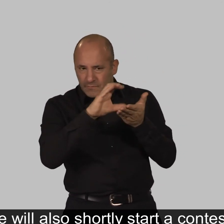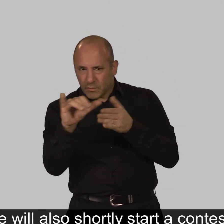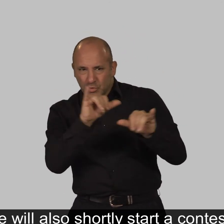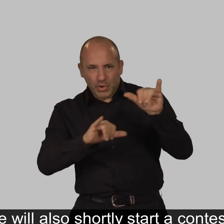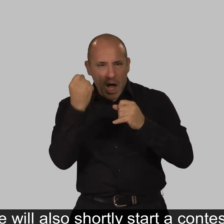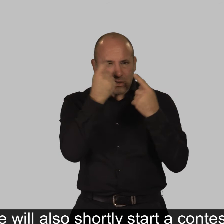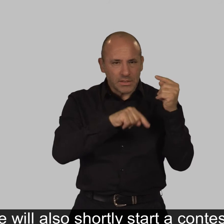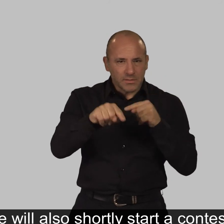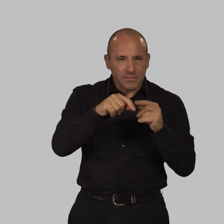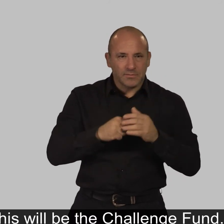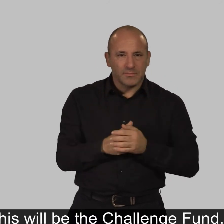This will be the Challenge Fund.